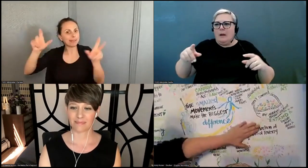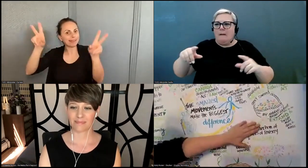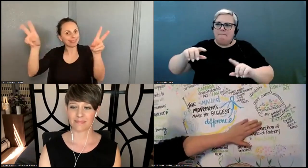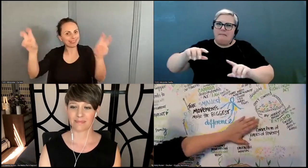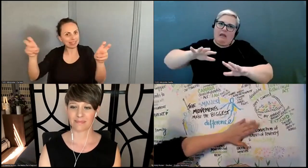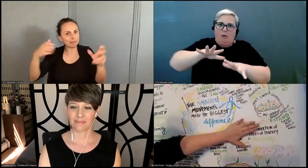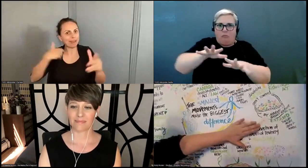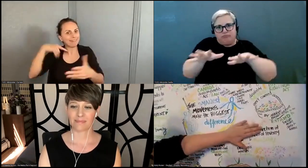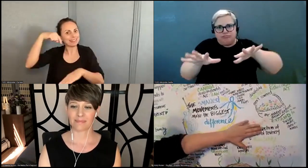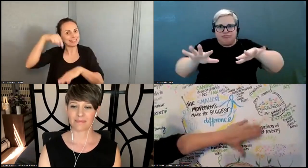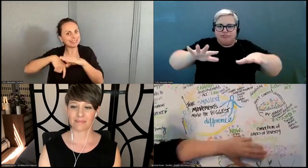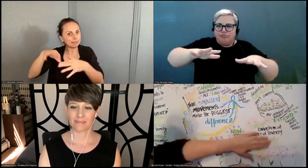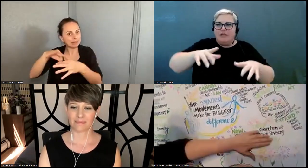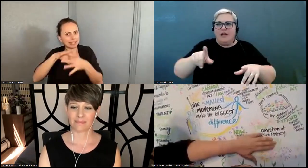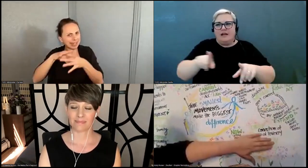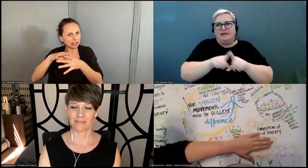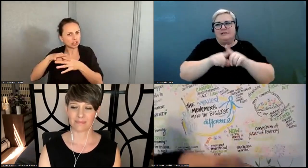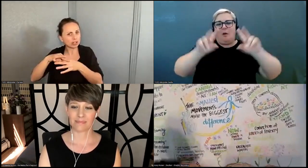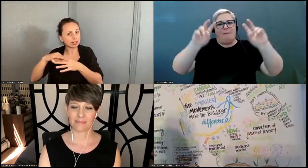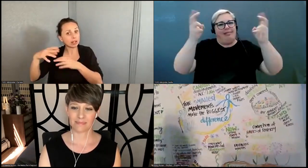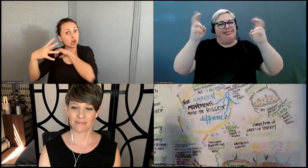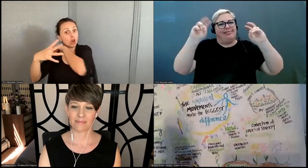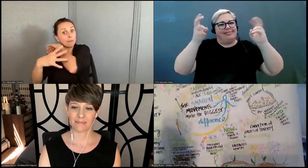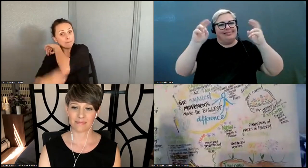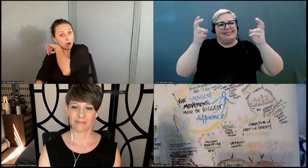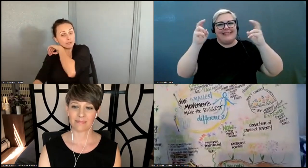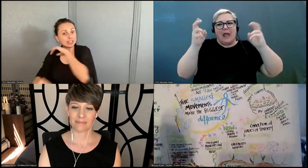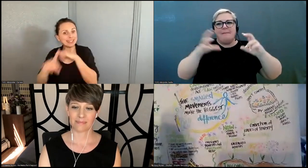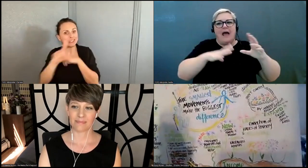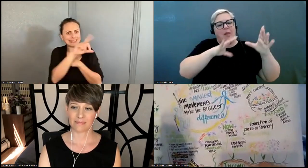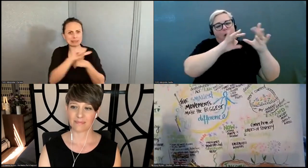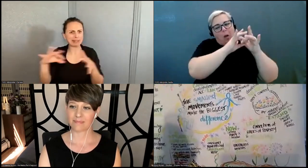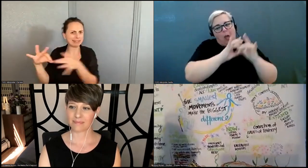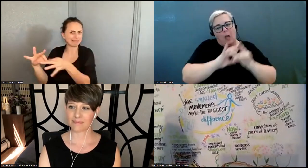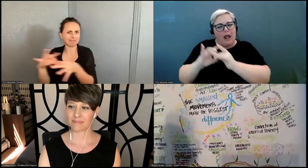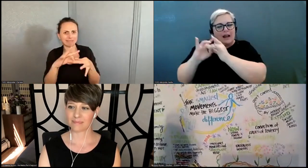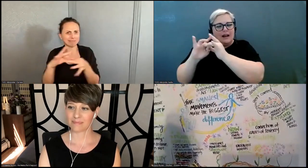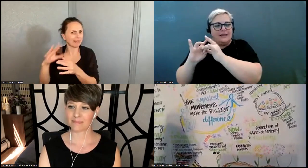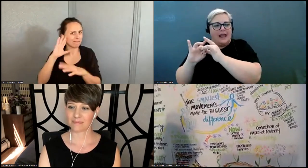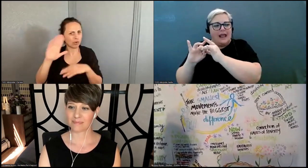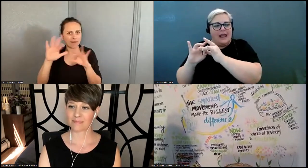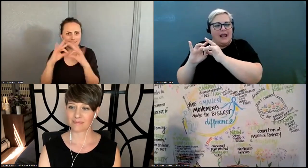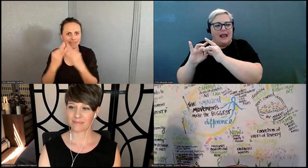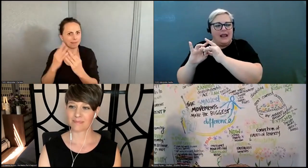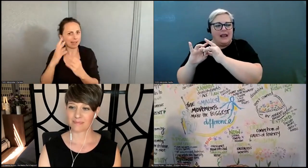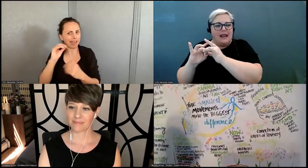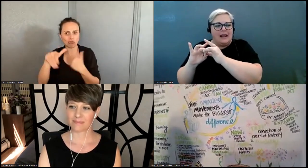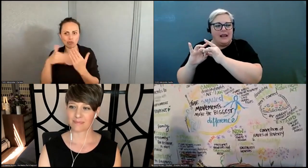deep connection of rates of poverty and disability for families and for all.